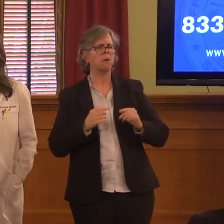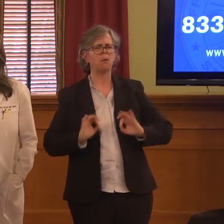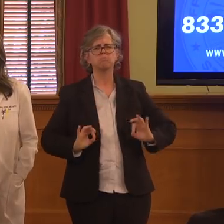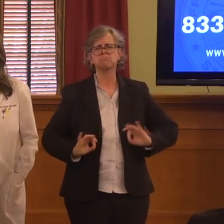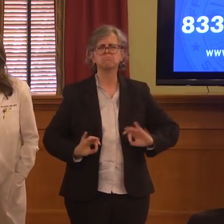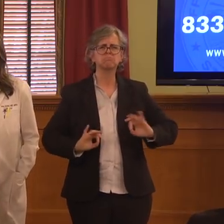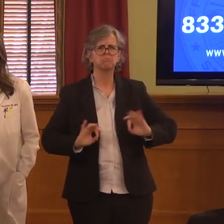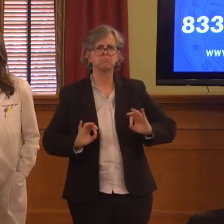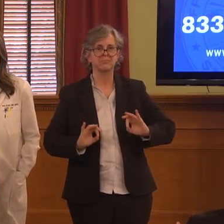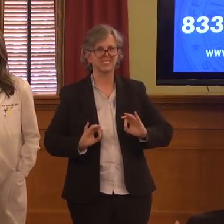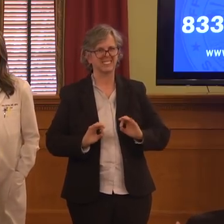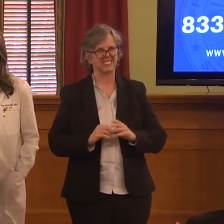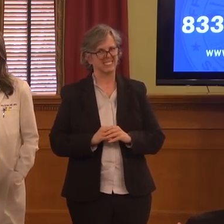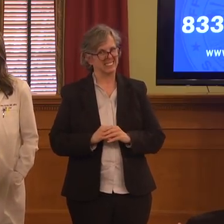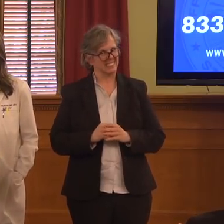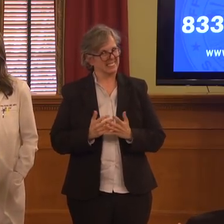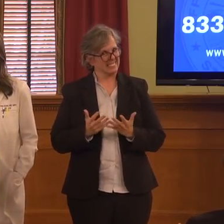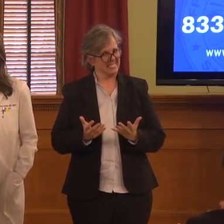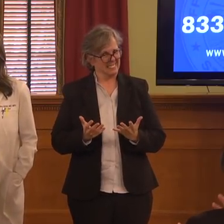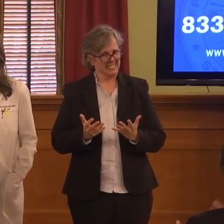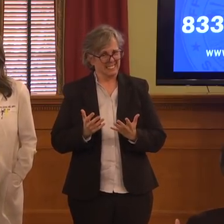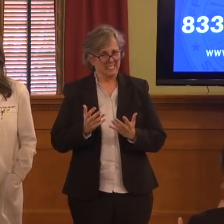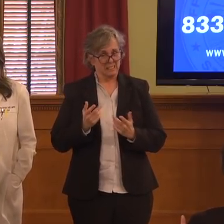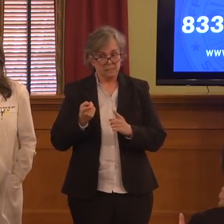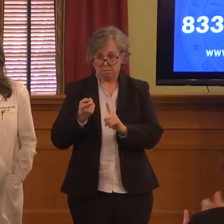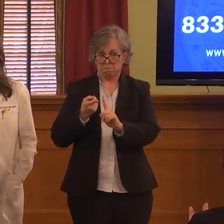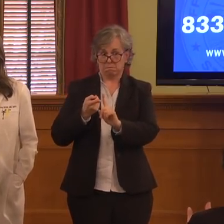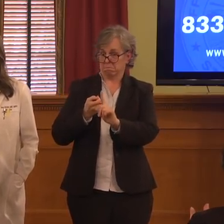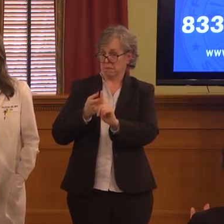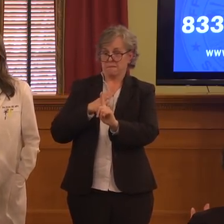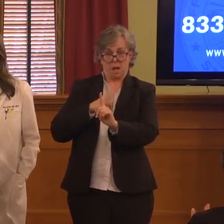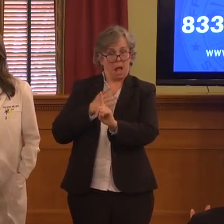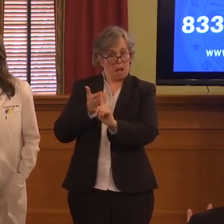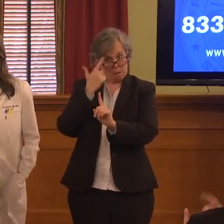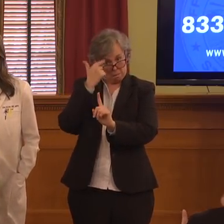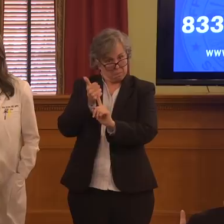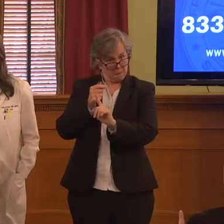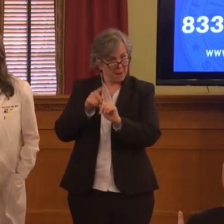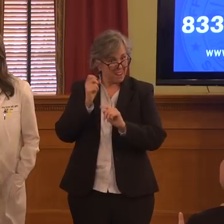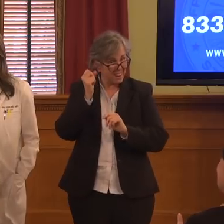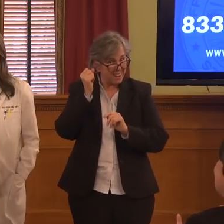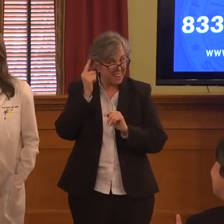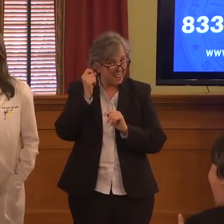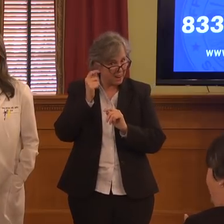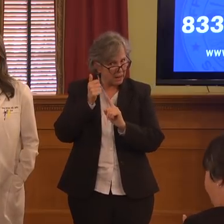invincible. And that's fine. He can make that choice for himself.